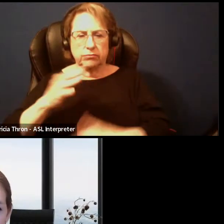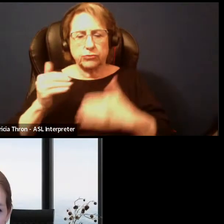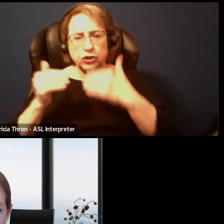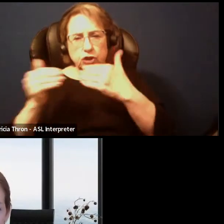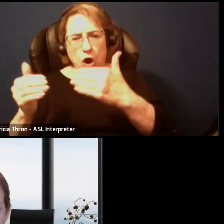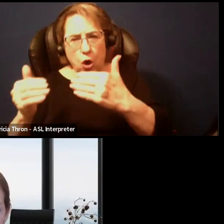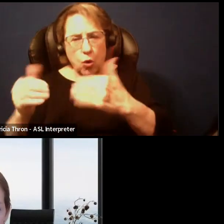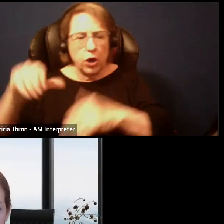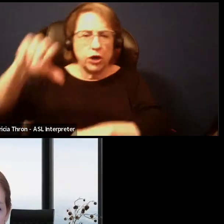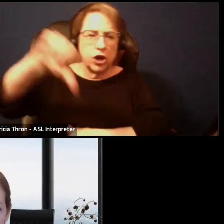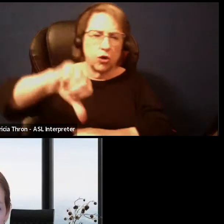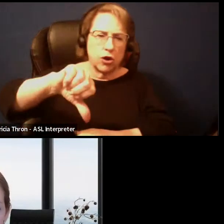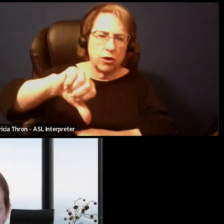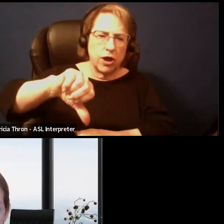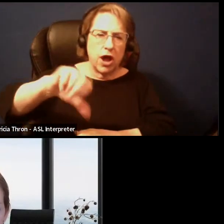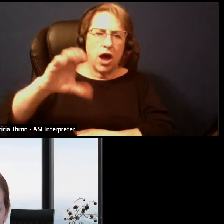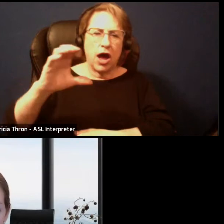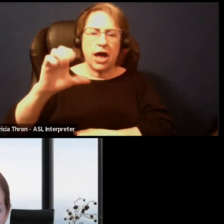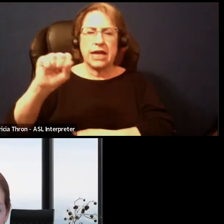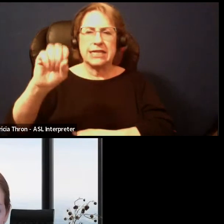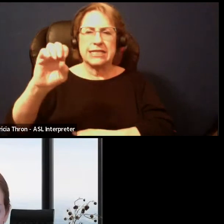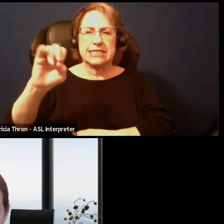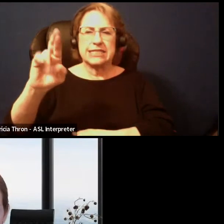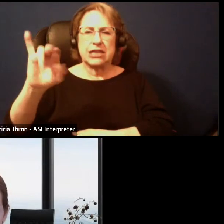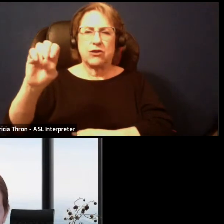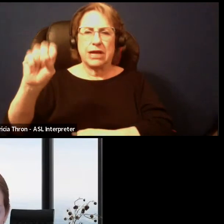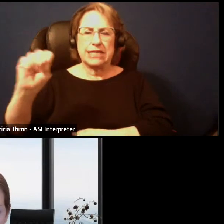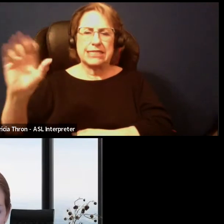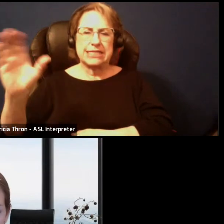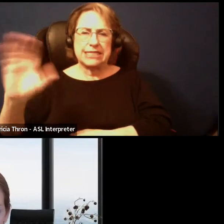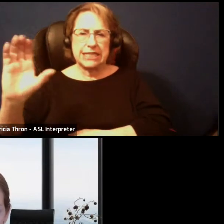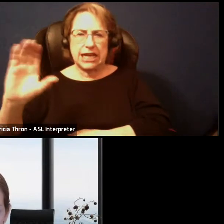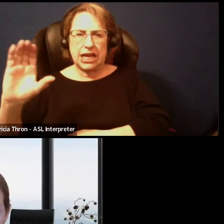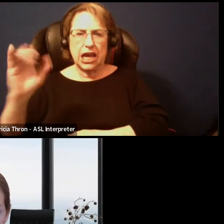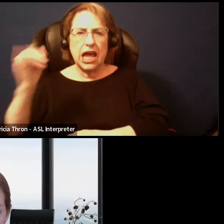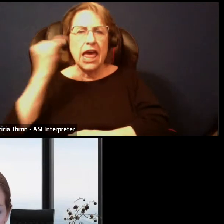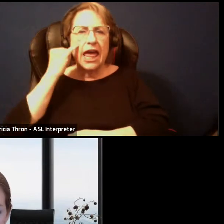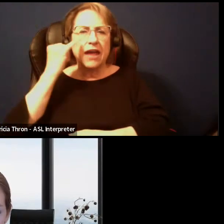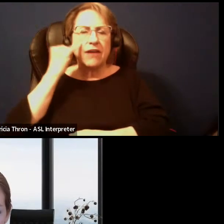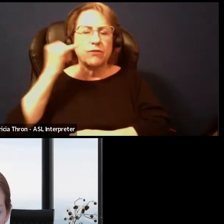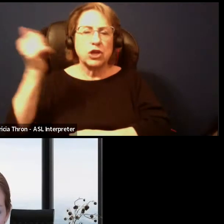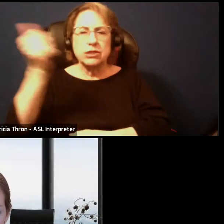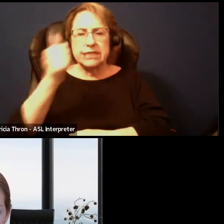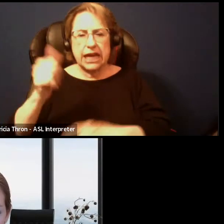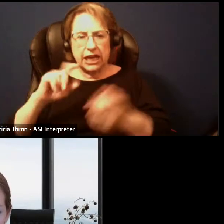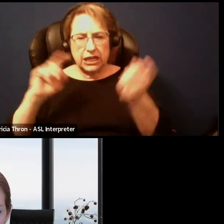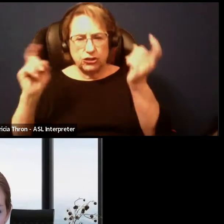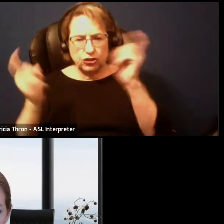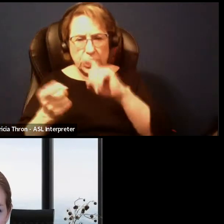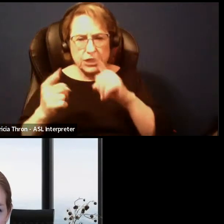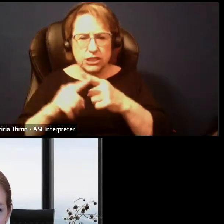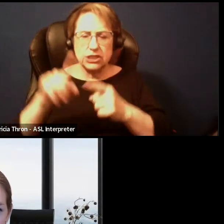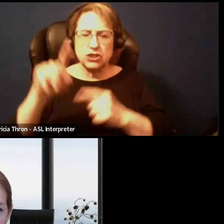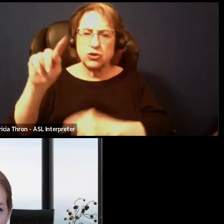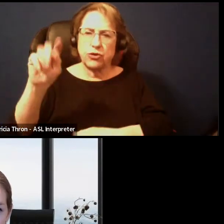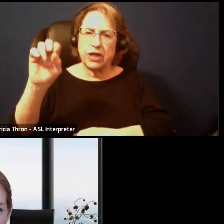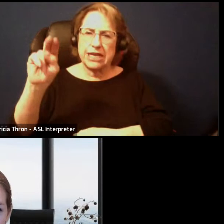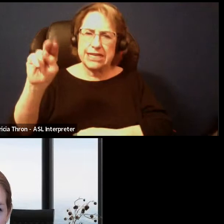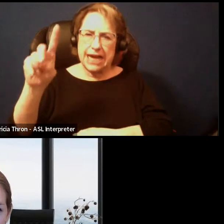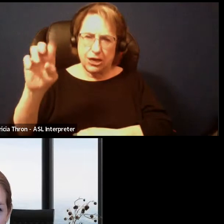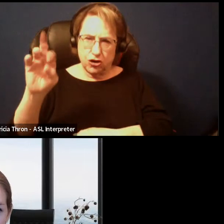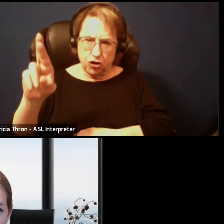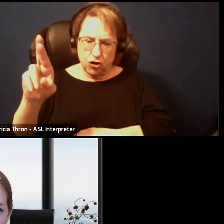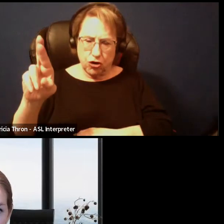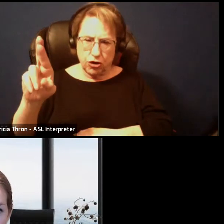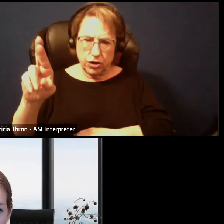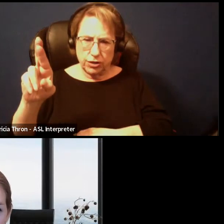on Series C at that point. And then if there is any changes to the tender offer, if we get,